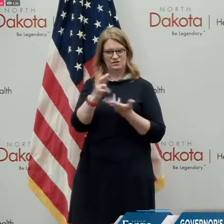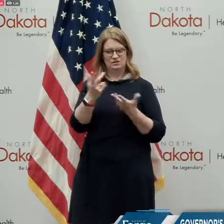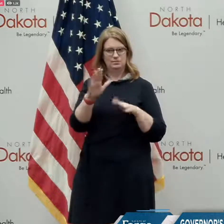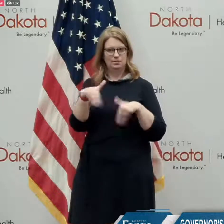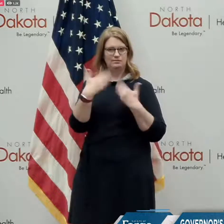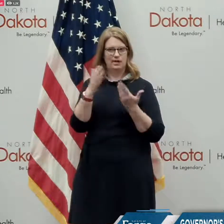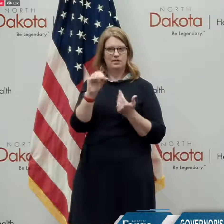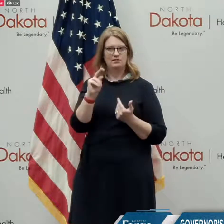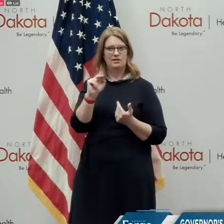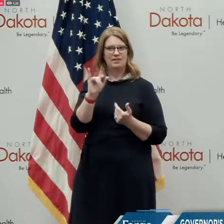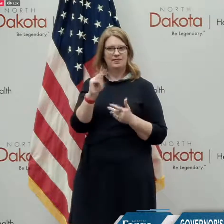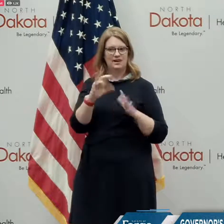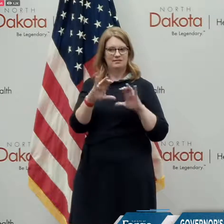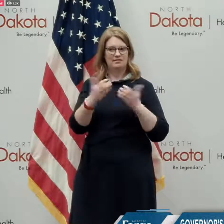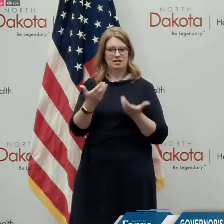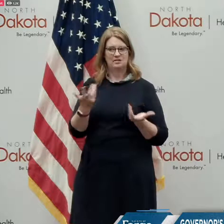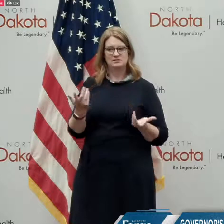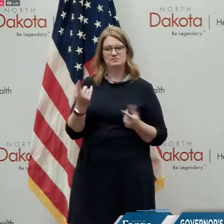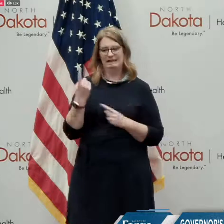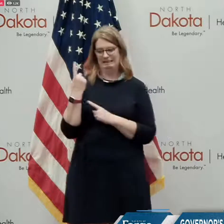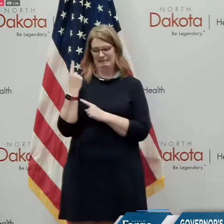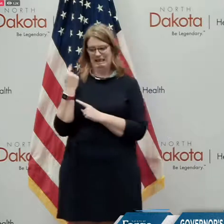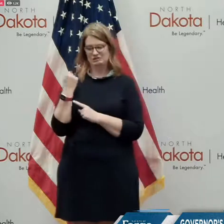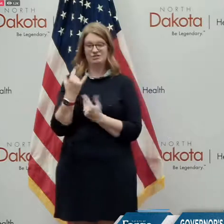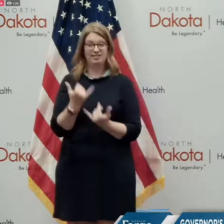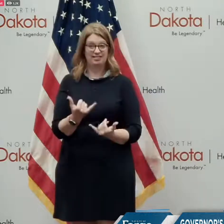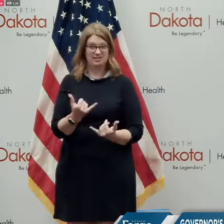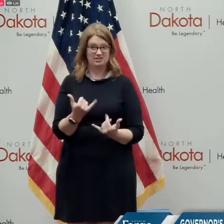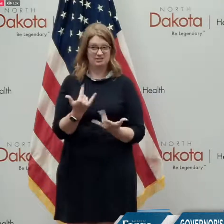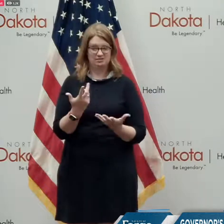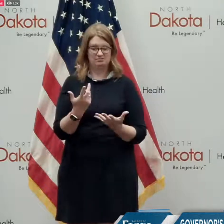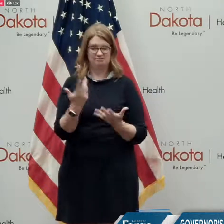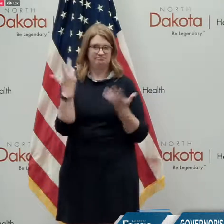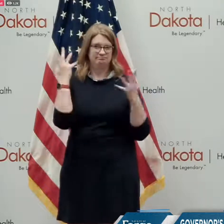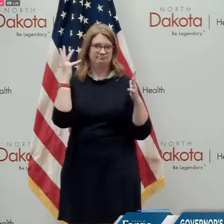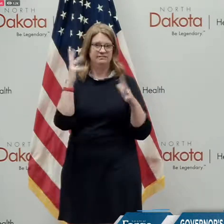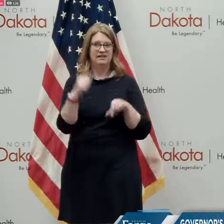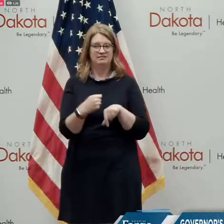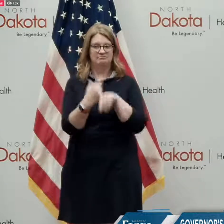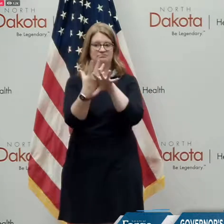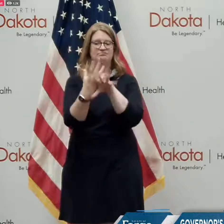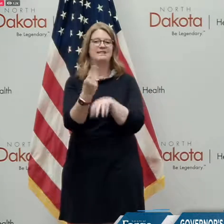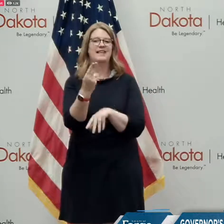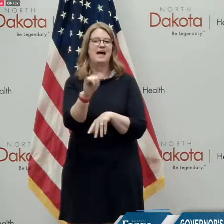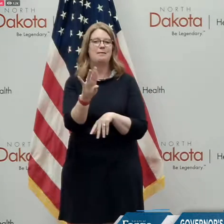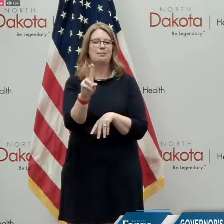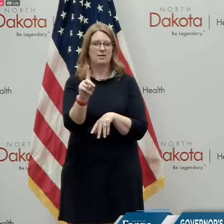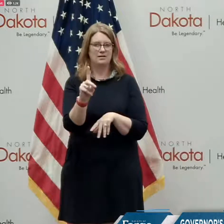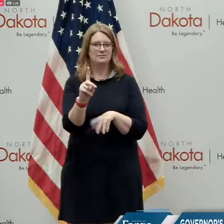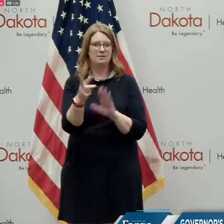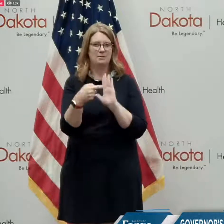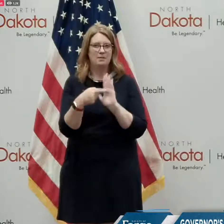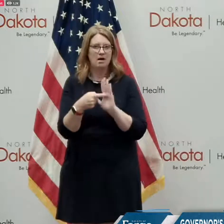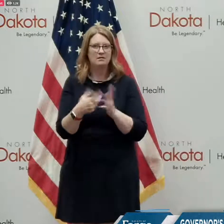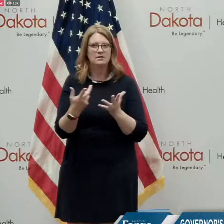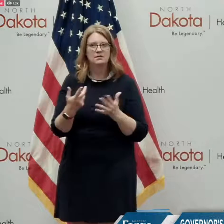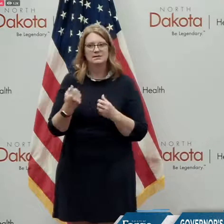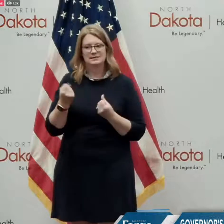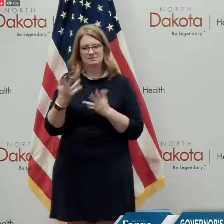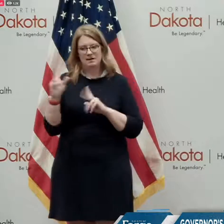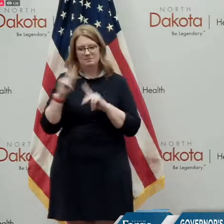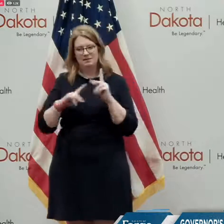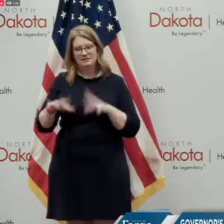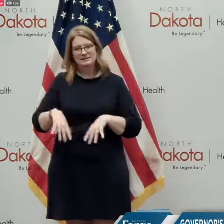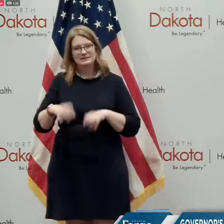online coursework. So they were last year and they are this year in the hybrid model because of the increasing number of people that were taking online college courses,